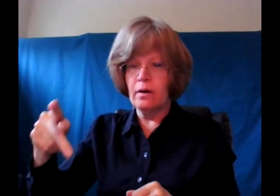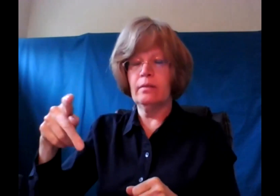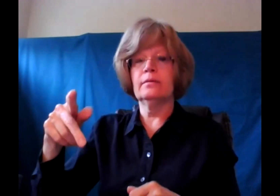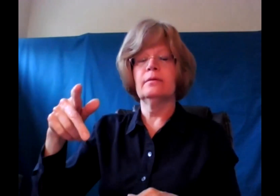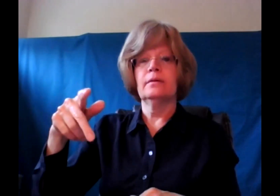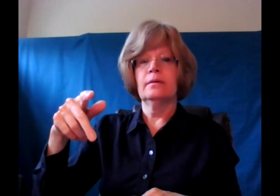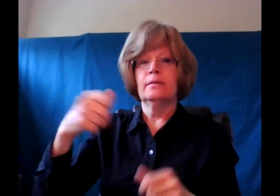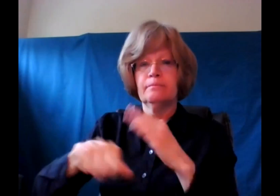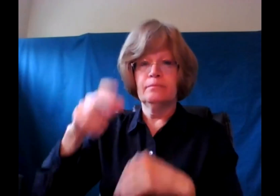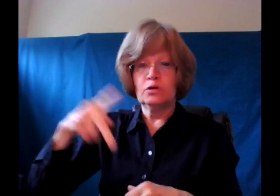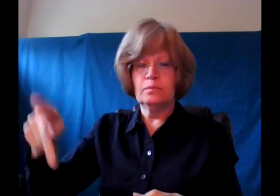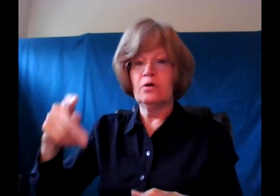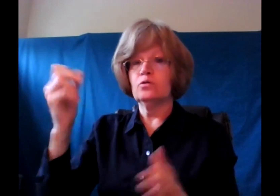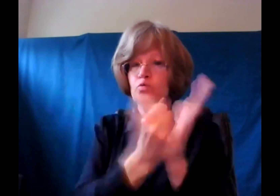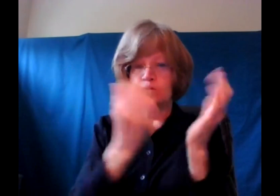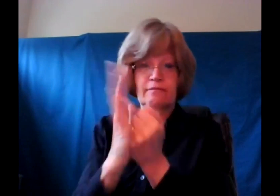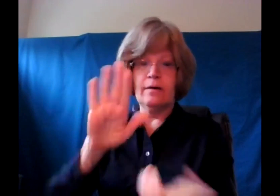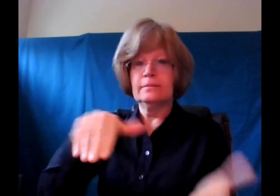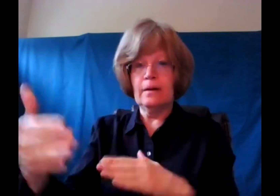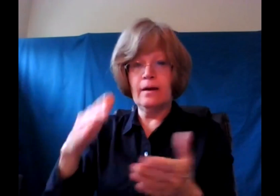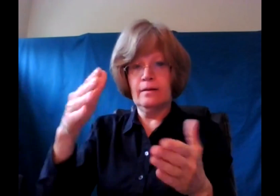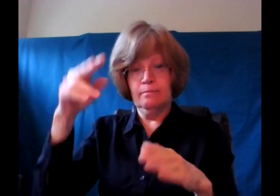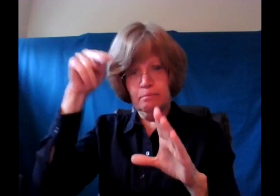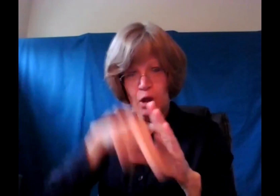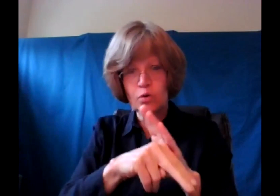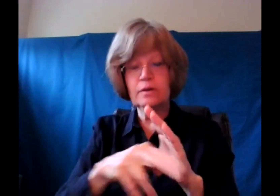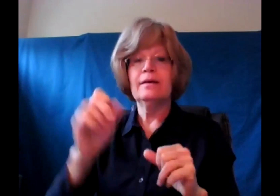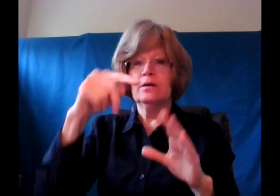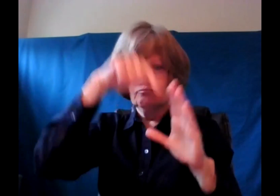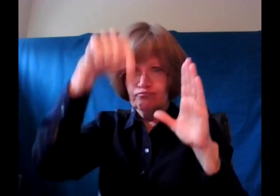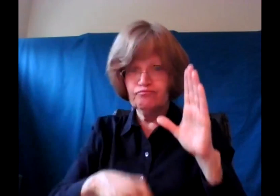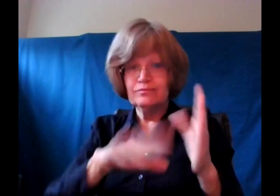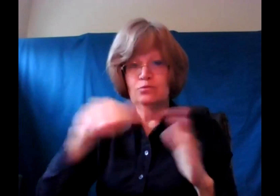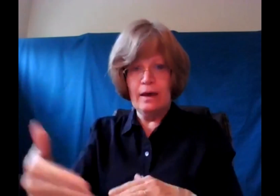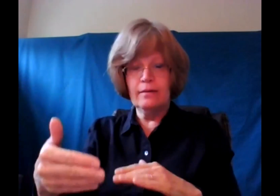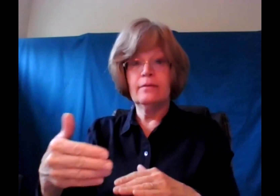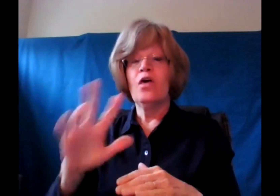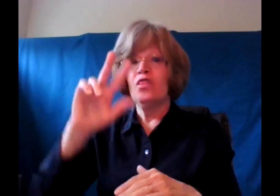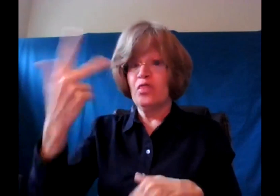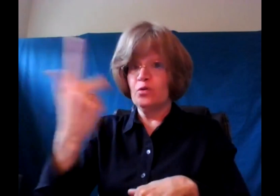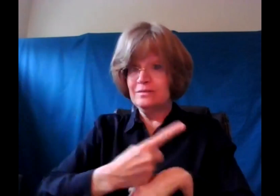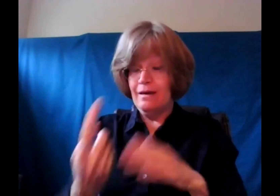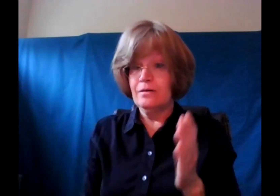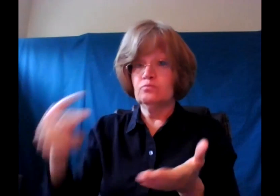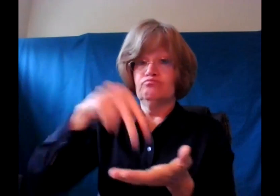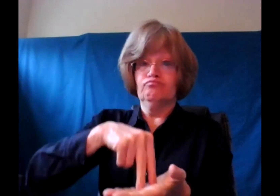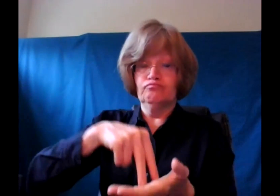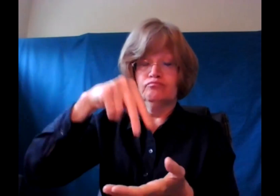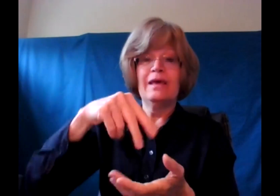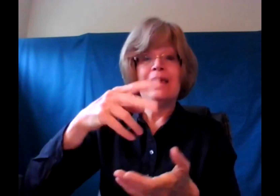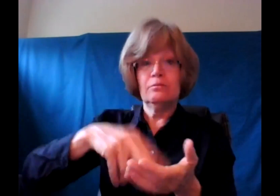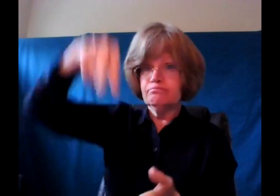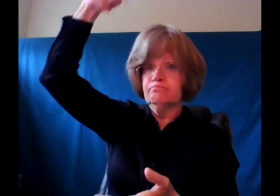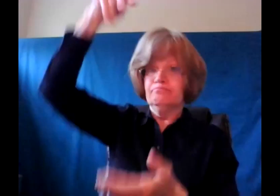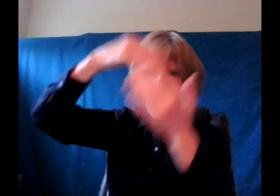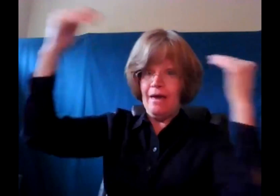was crucified, died, and was buried. He descended to the dead. On the third day, he rose again. He